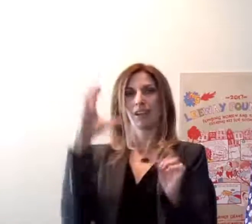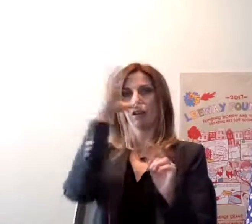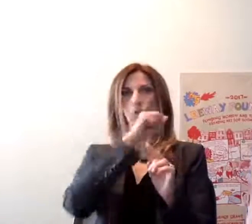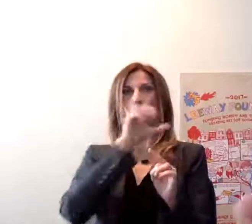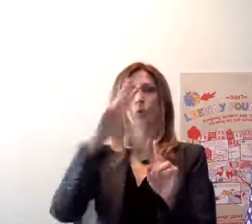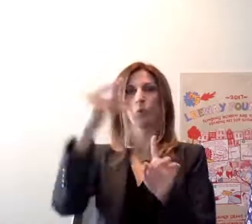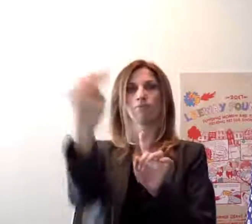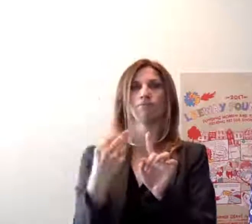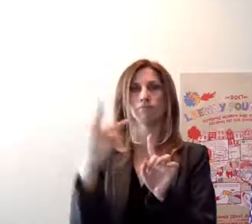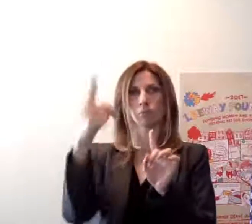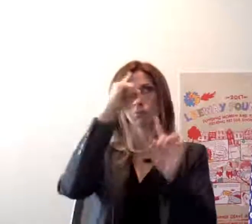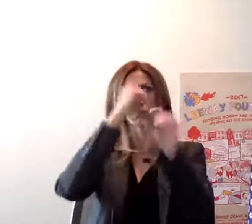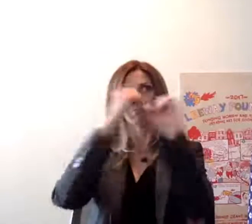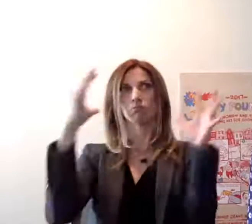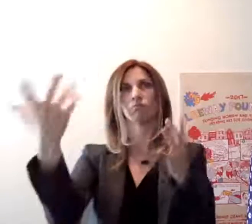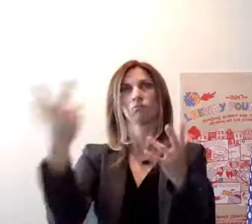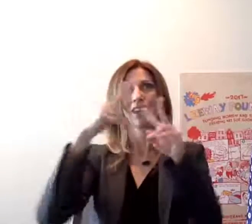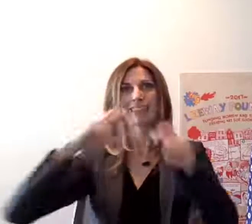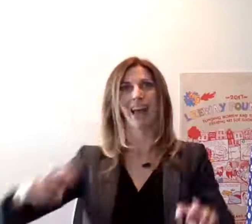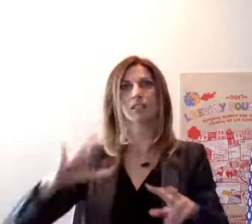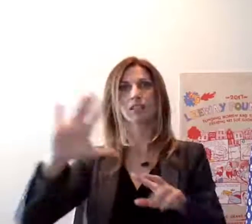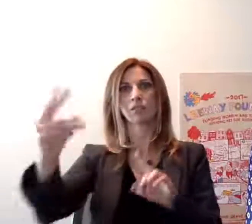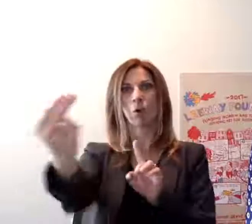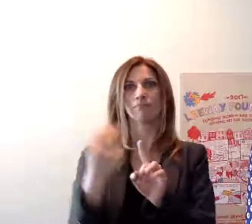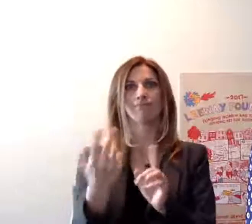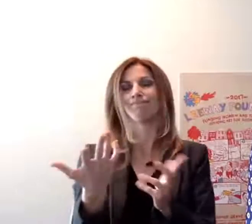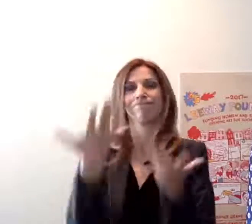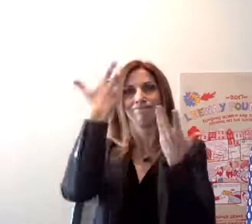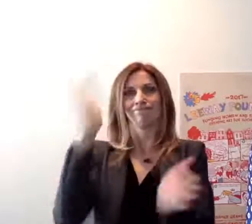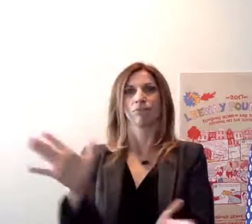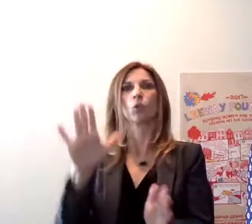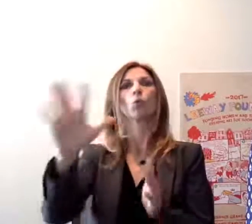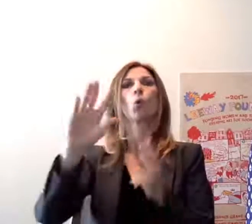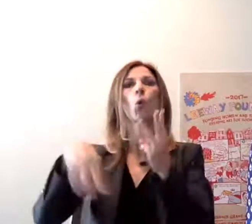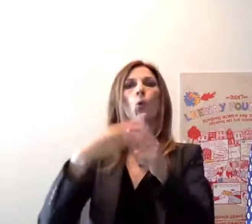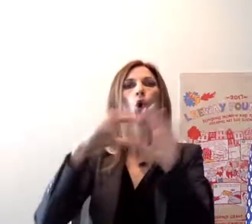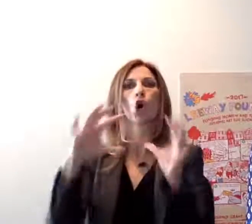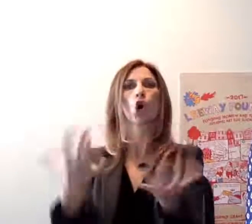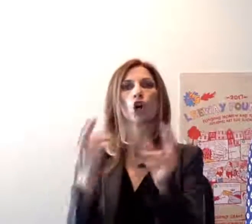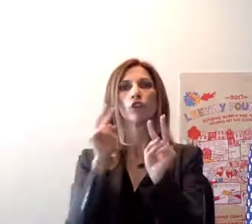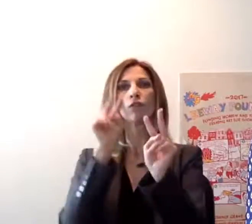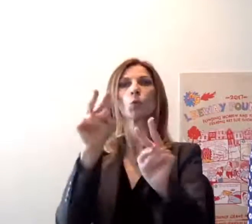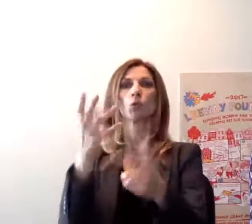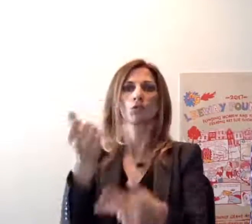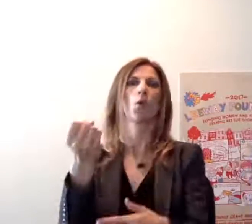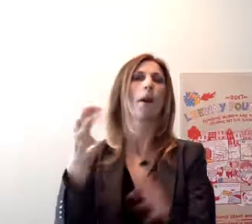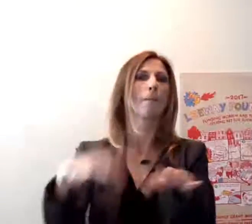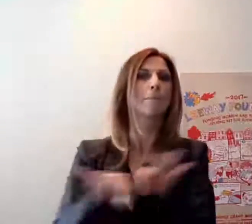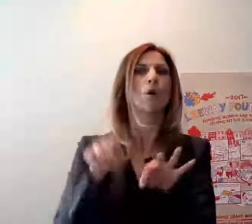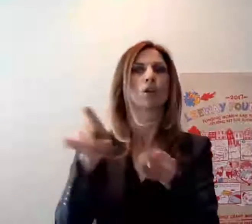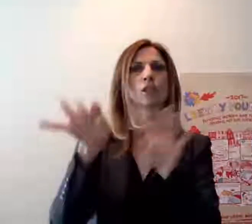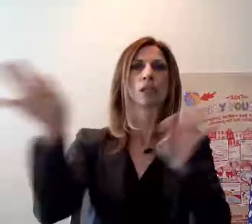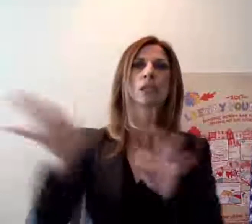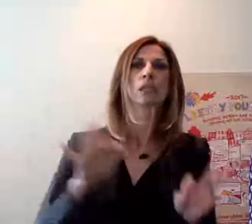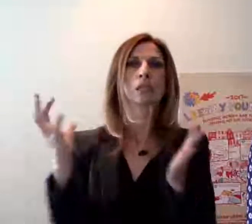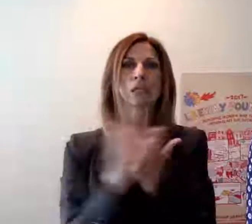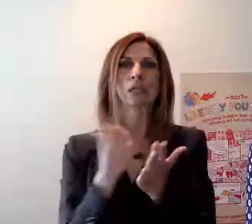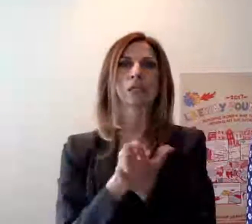your analysis or worldview or vision is. And so it's important to really lay it out in